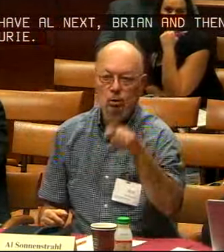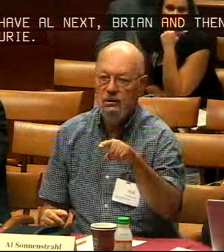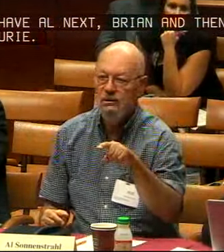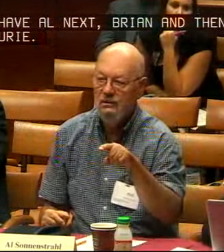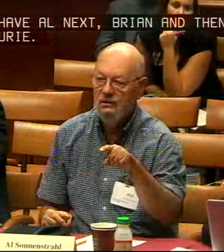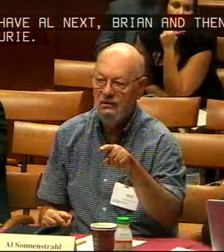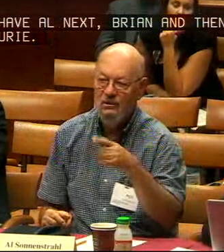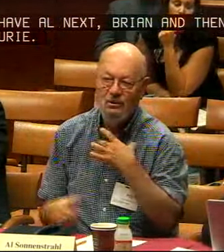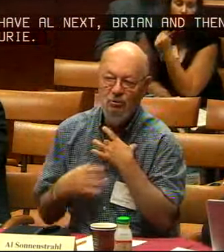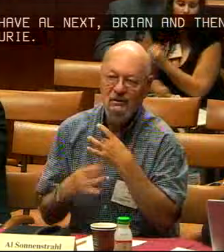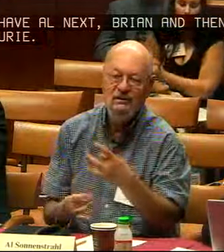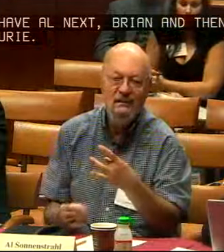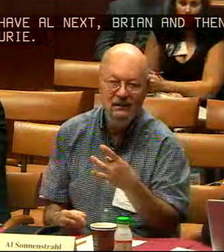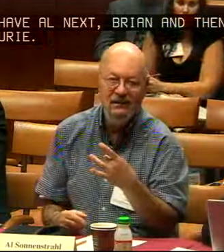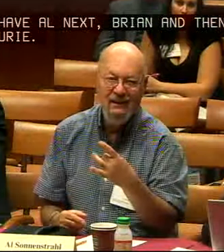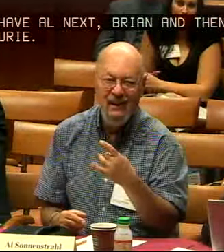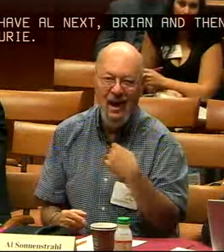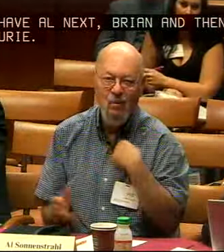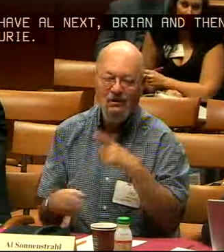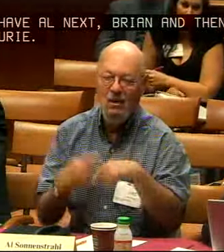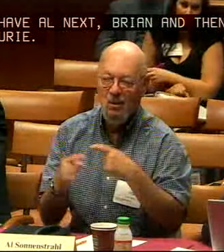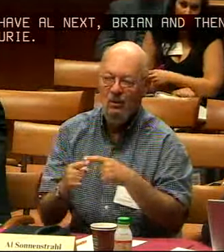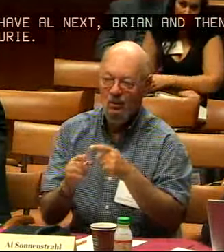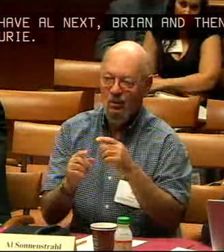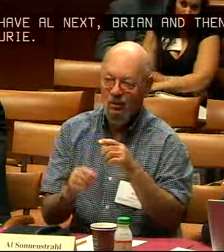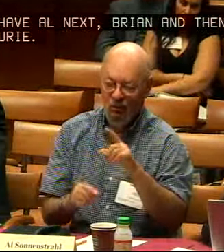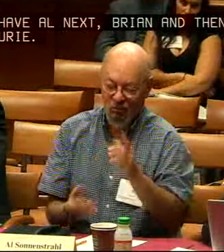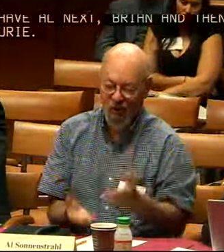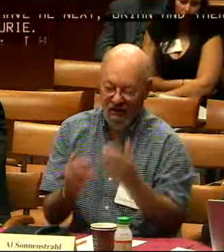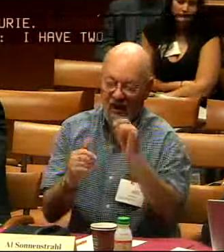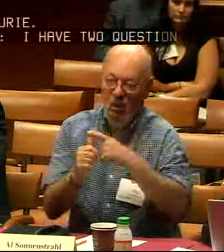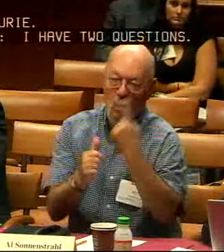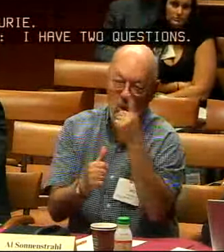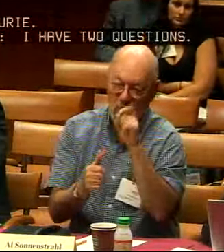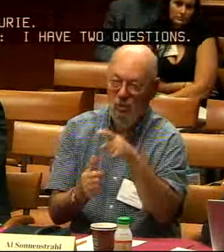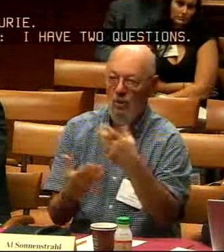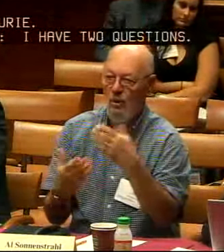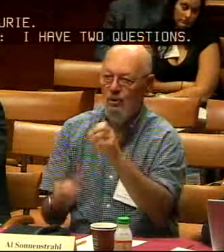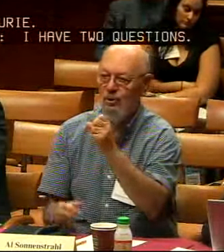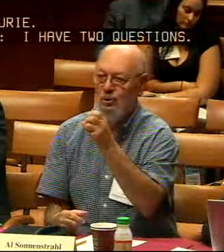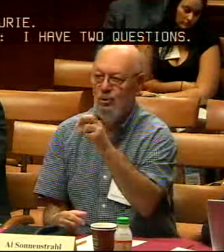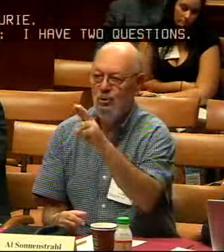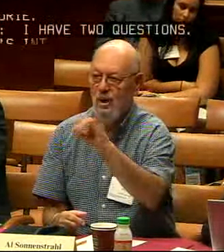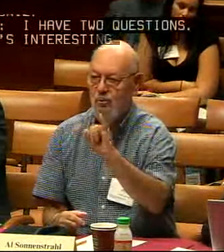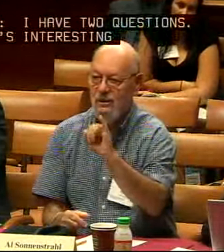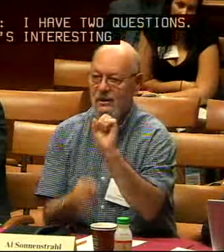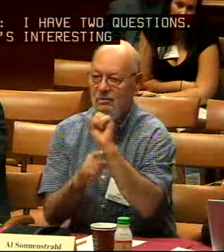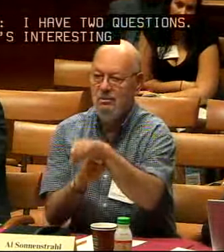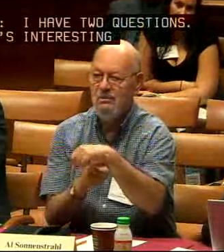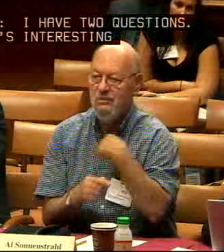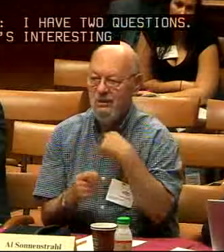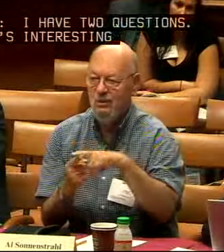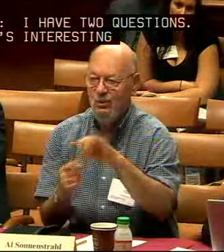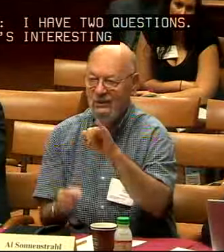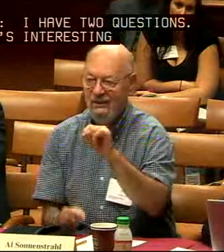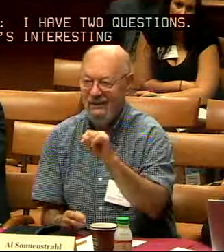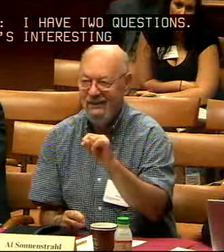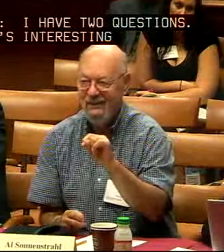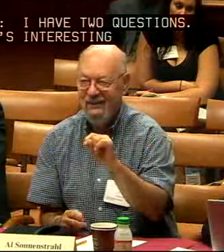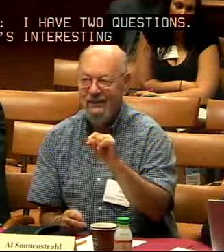I have two questions. It's interesting. I was about to raise one question, but Sherry kind of beat me to the punch on that